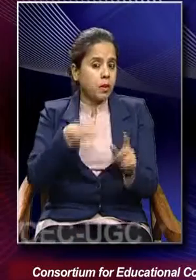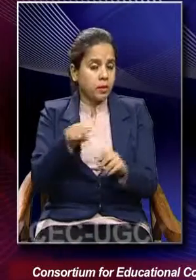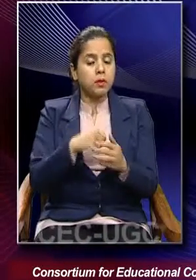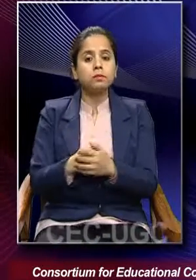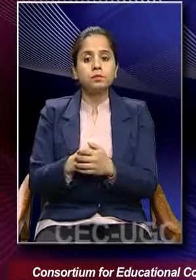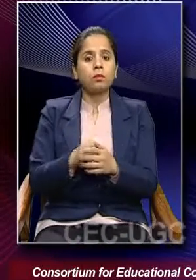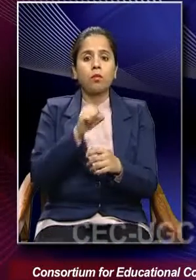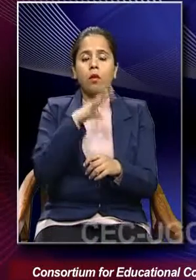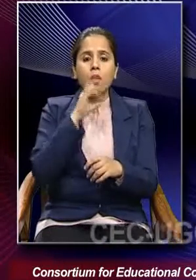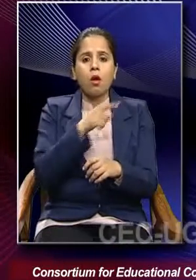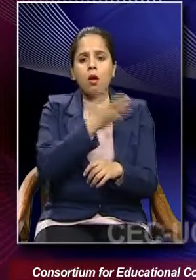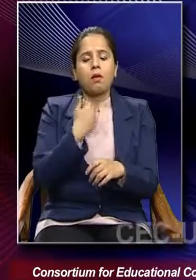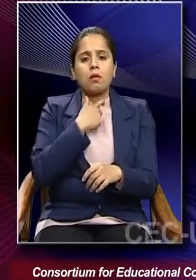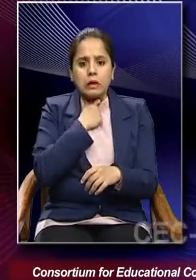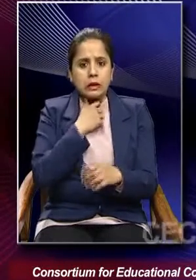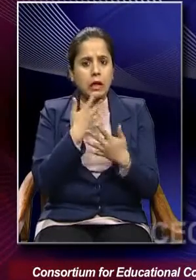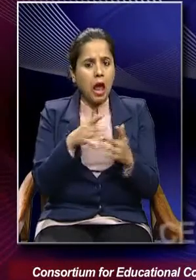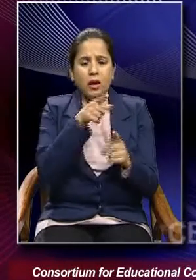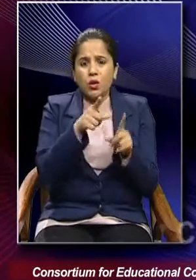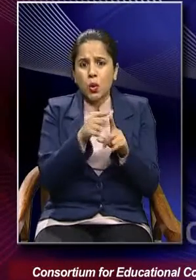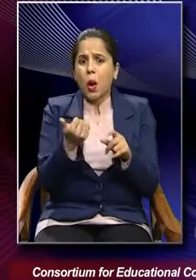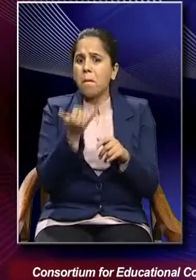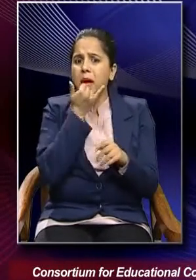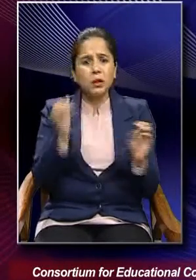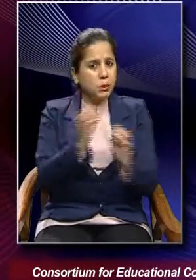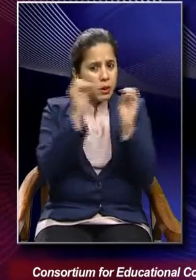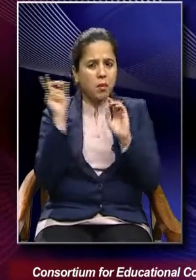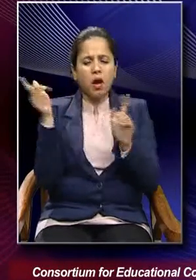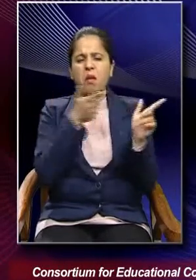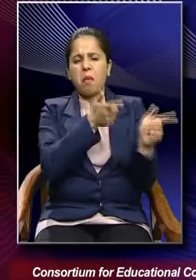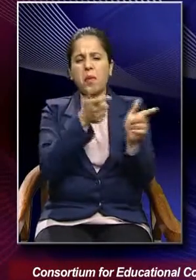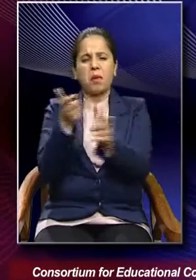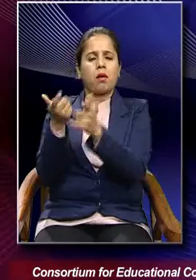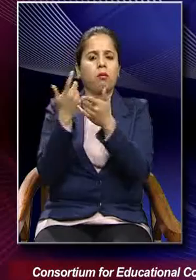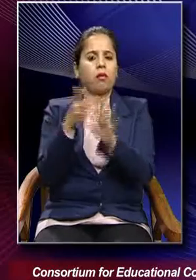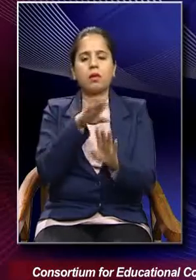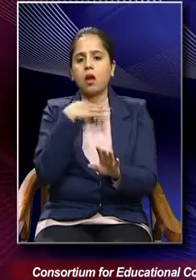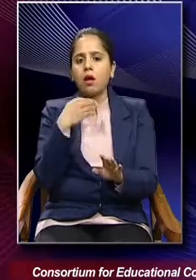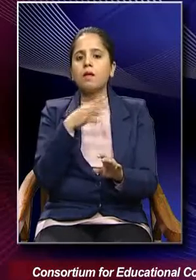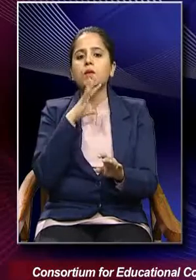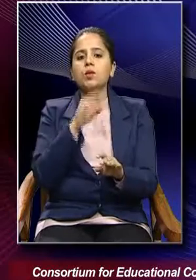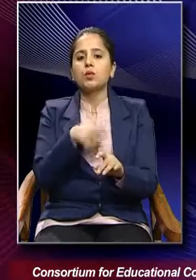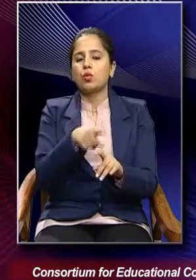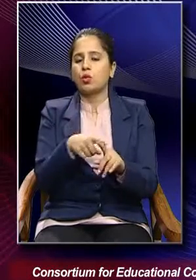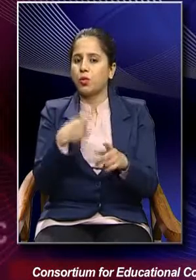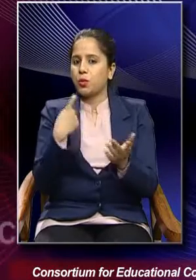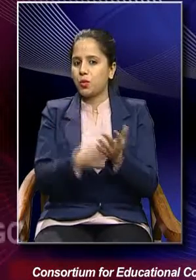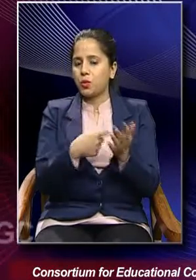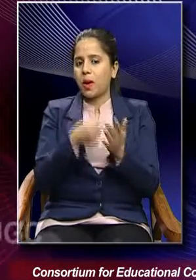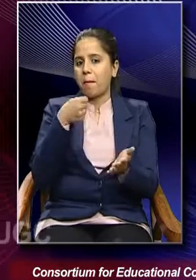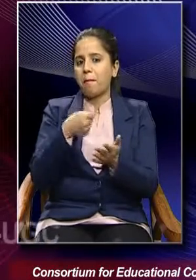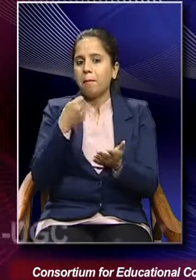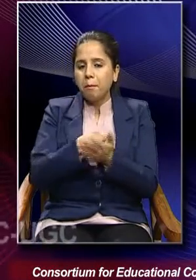their having committed any crime. This clearly violated the basic rights